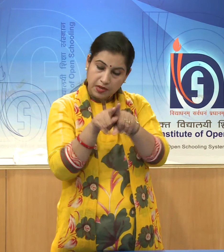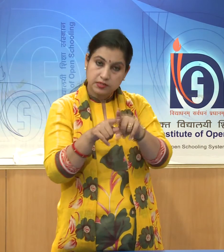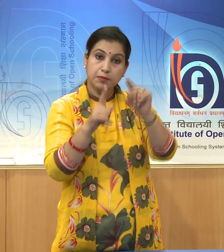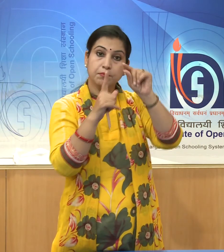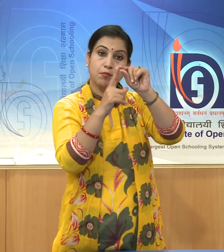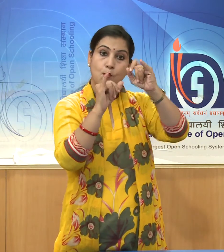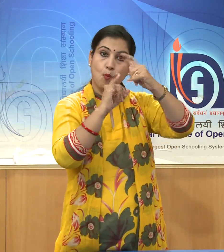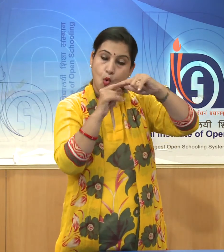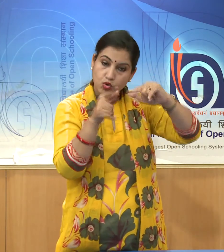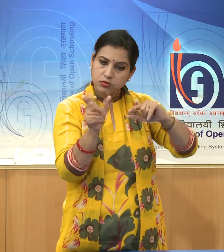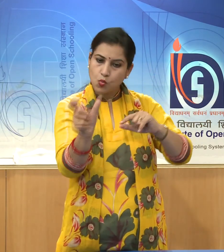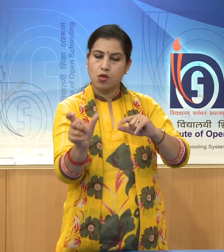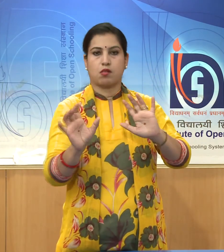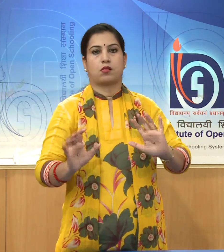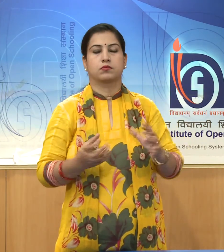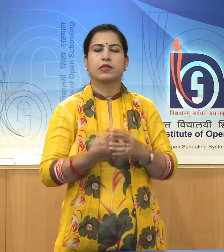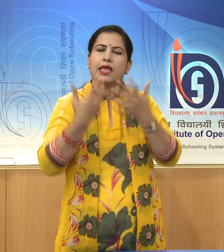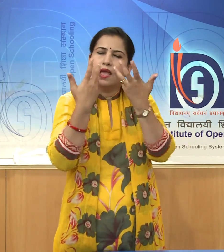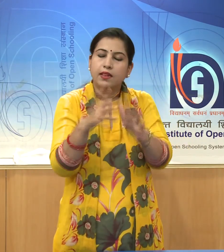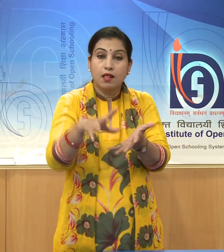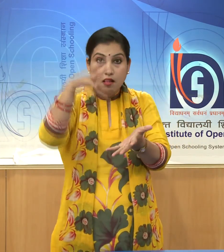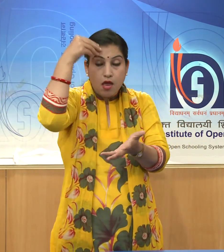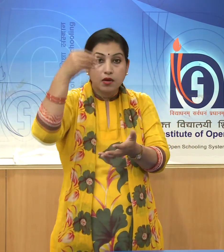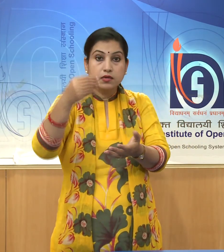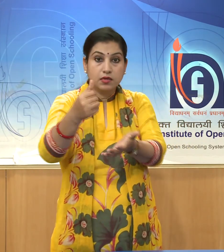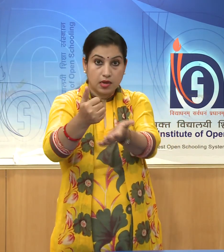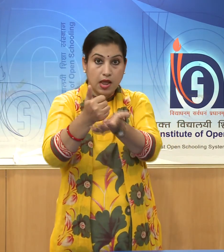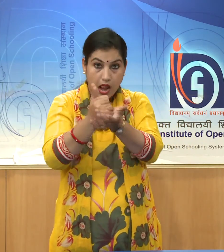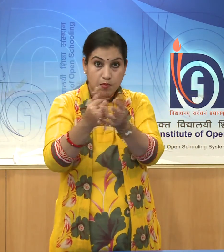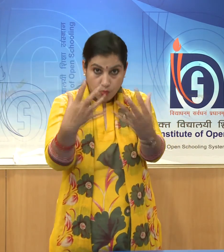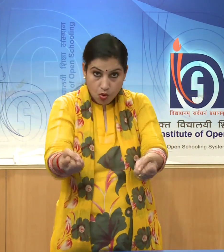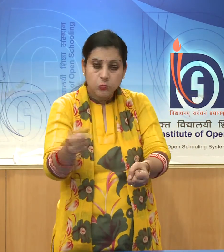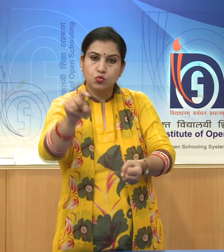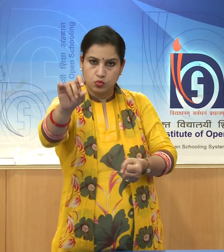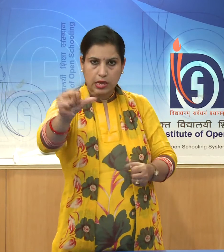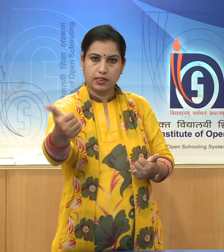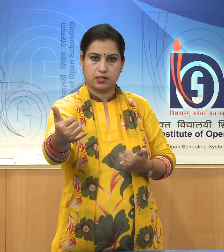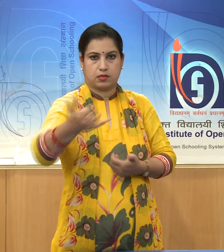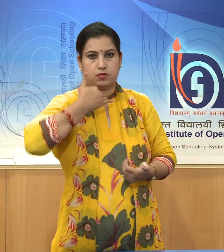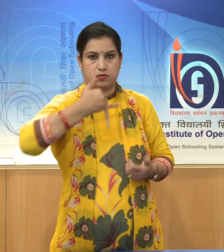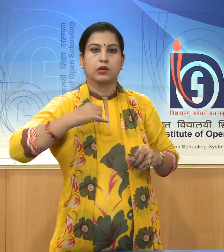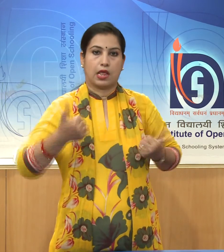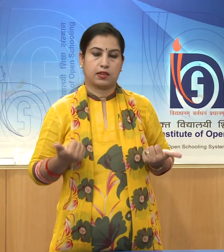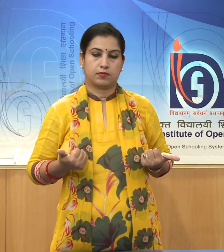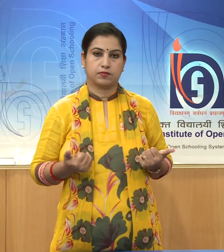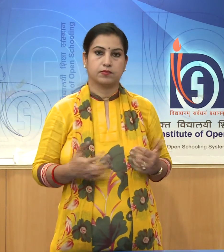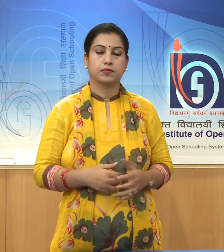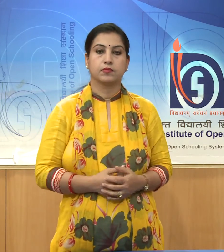For any kind of learning support, you can contact us at